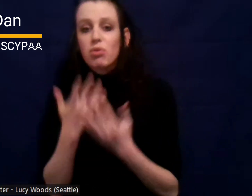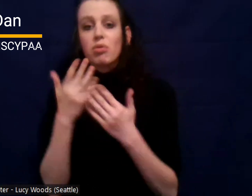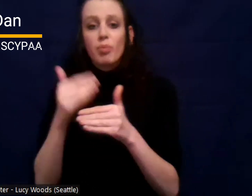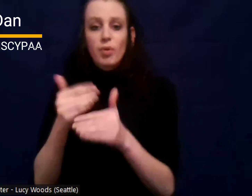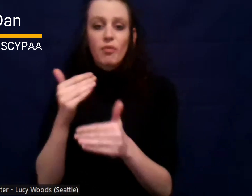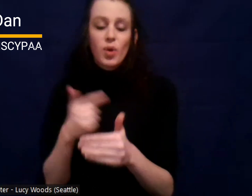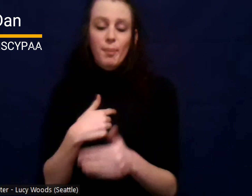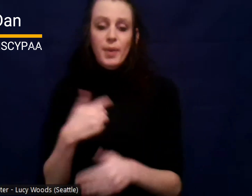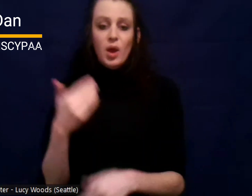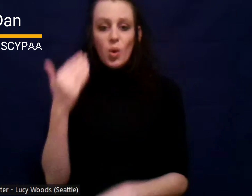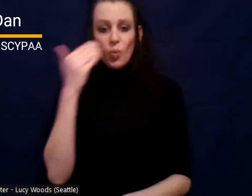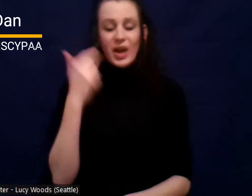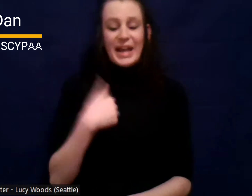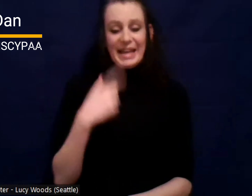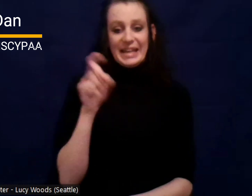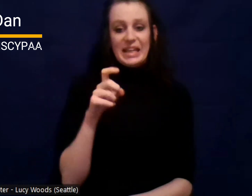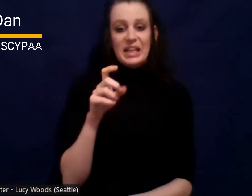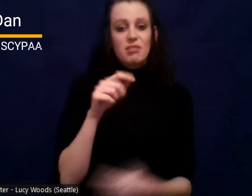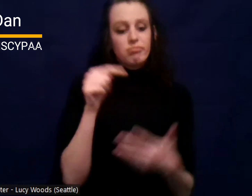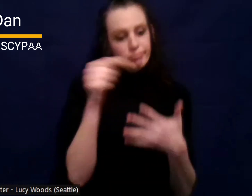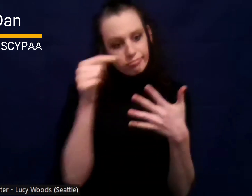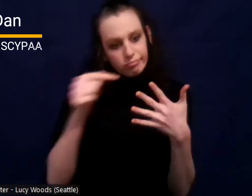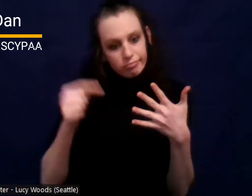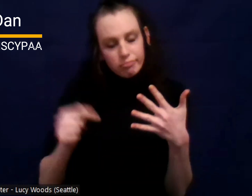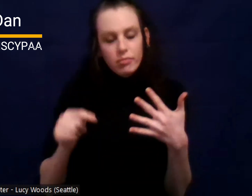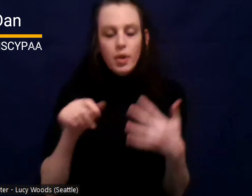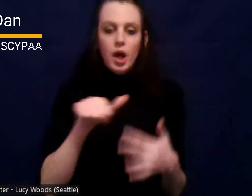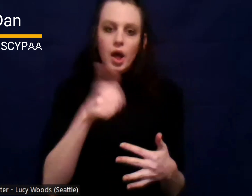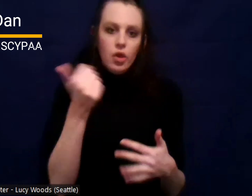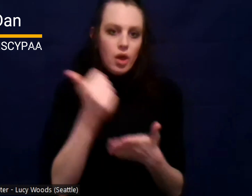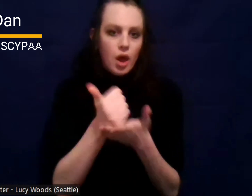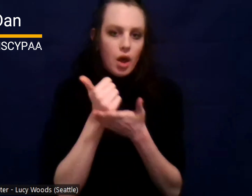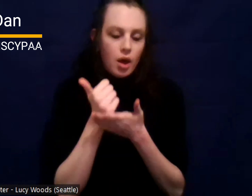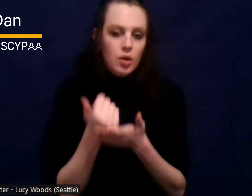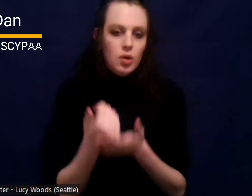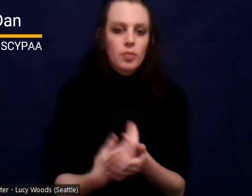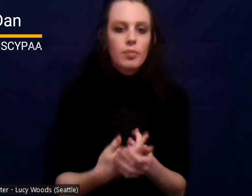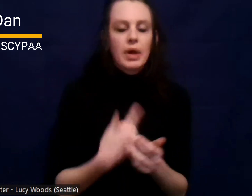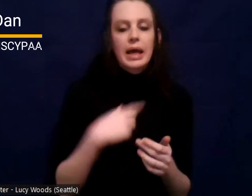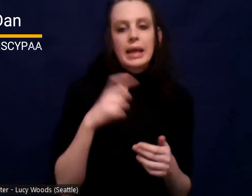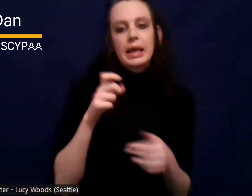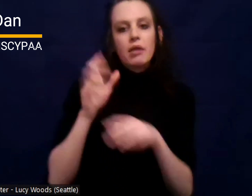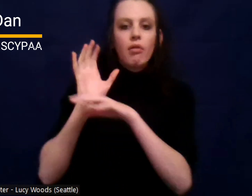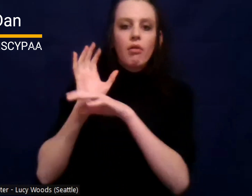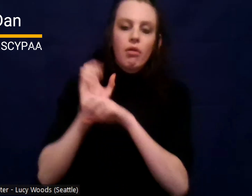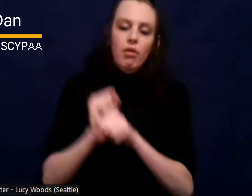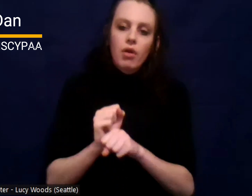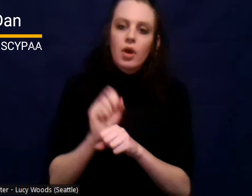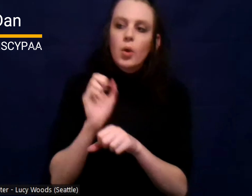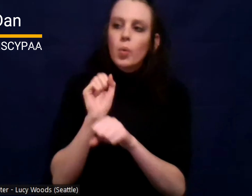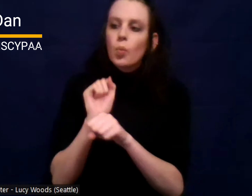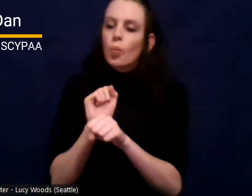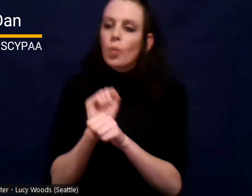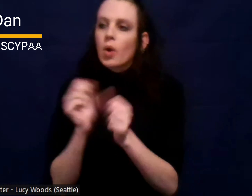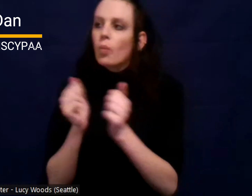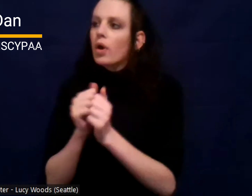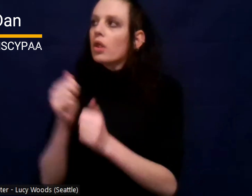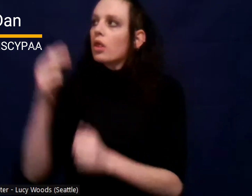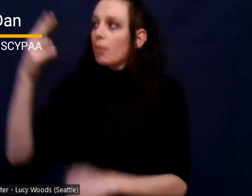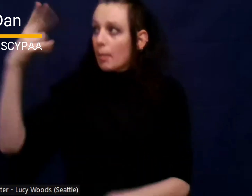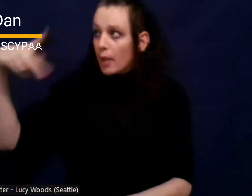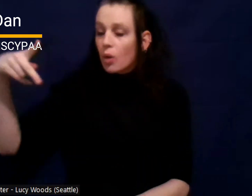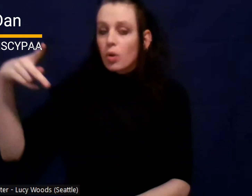that I had to do that stuff, and I had to get kind of used to working with my higher power in my life before I could